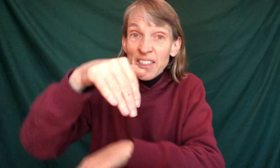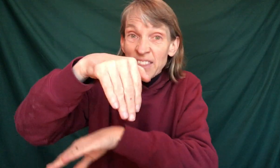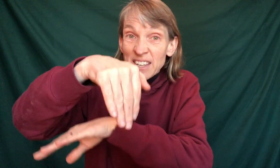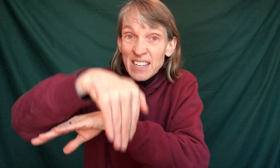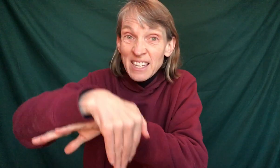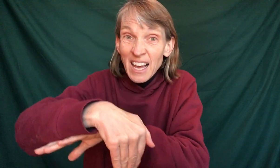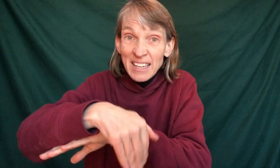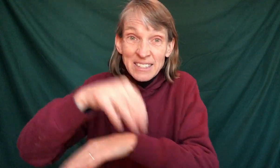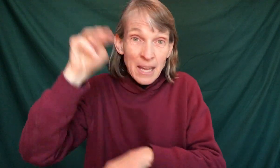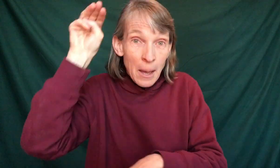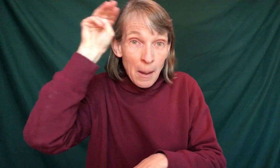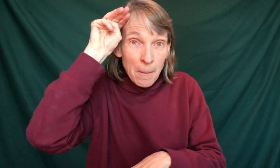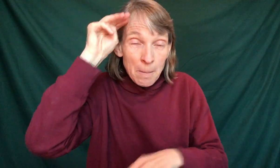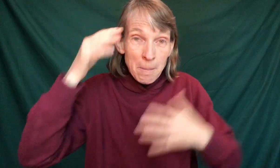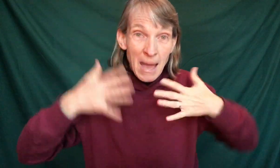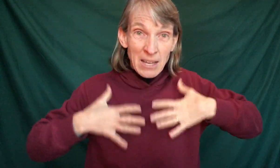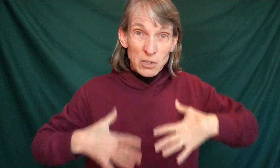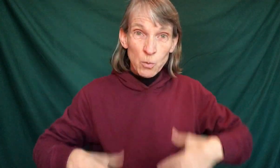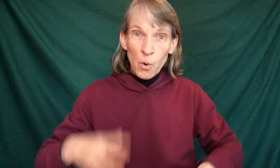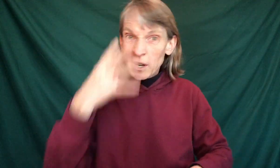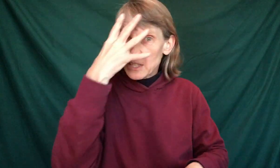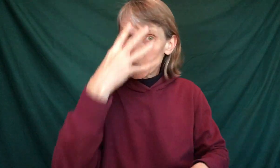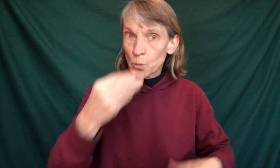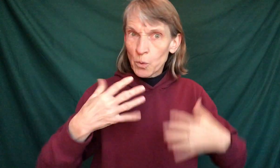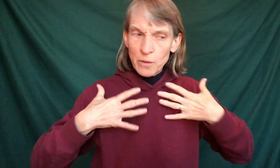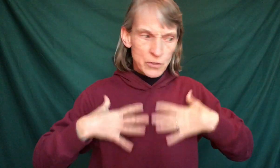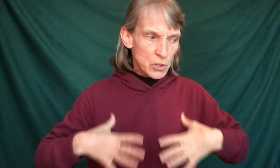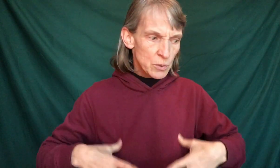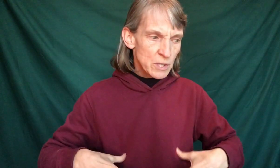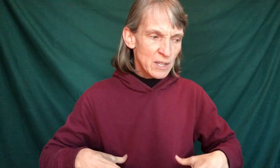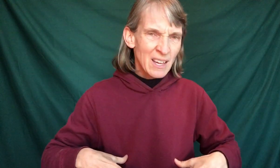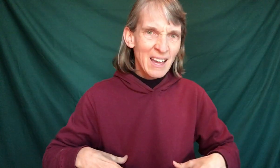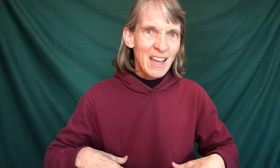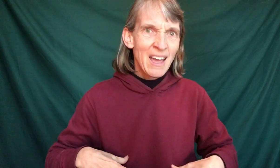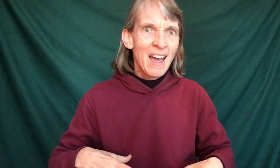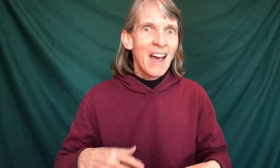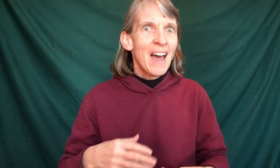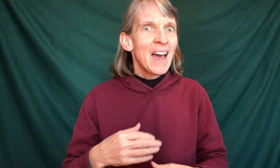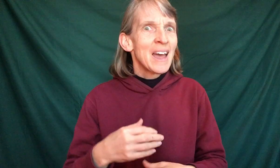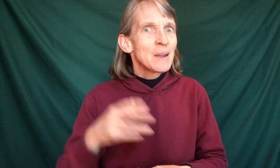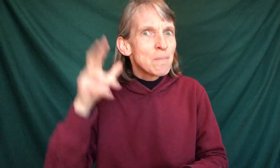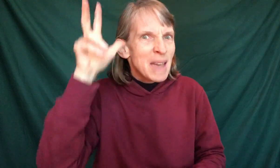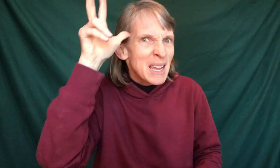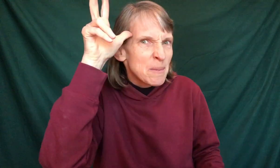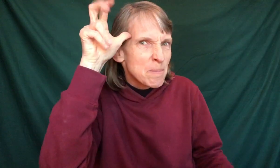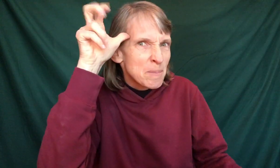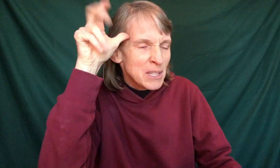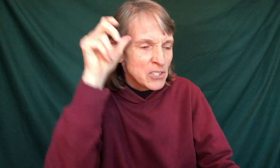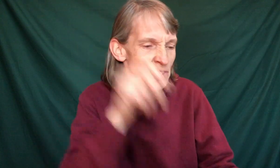The night Max wore his wolf suit and made mischief